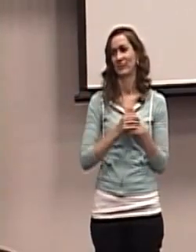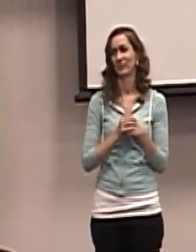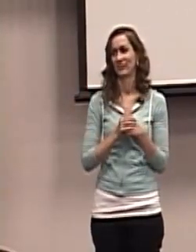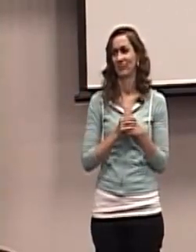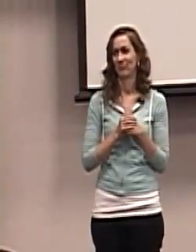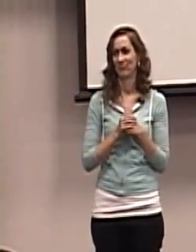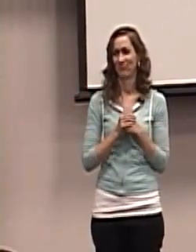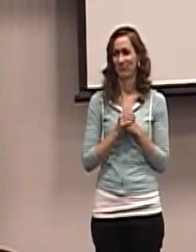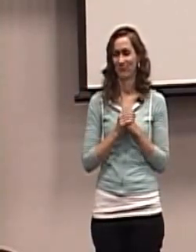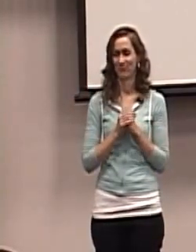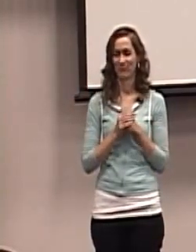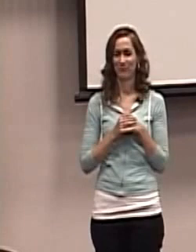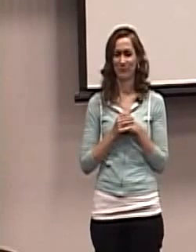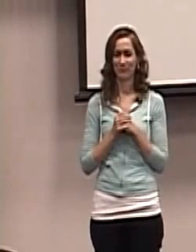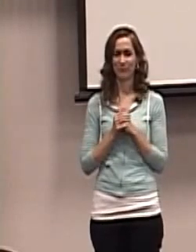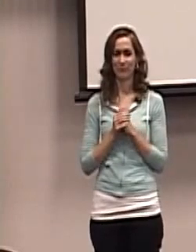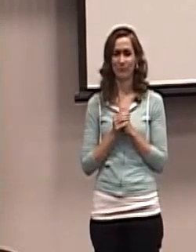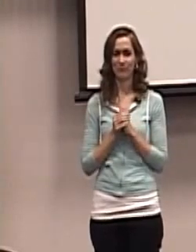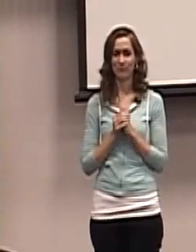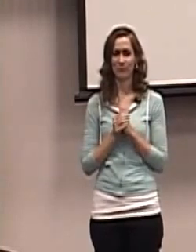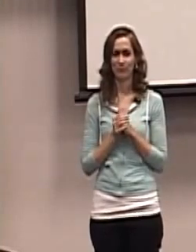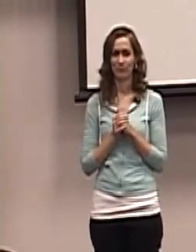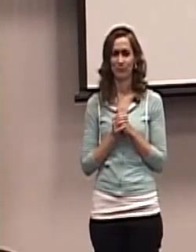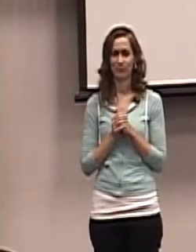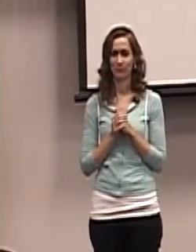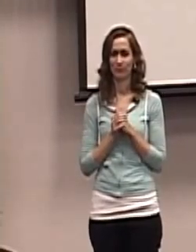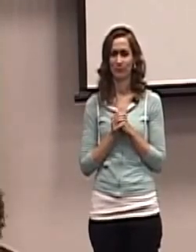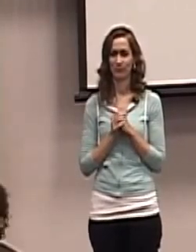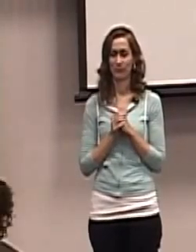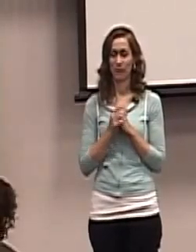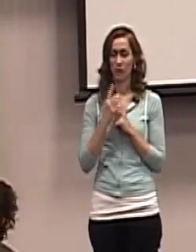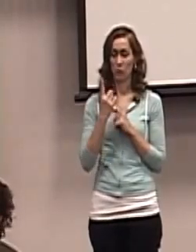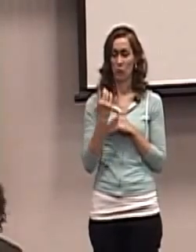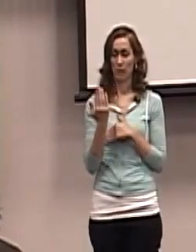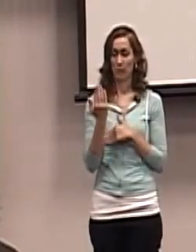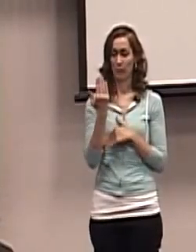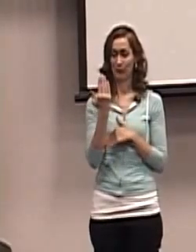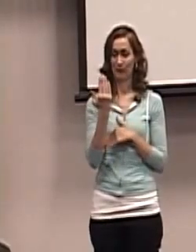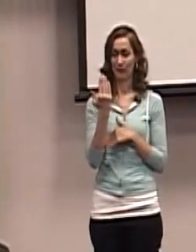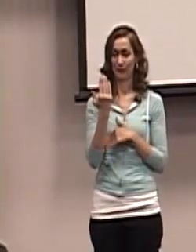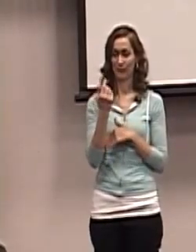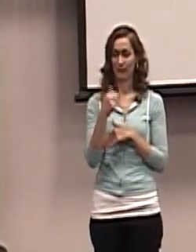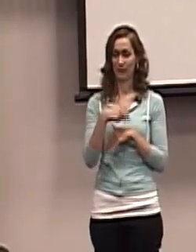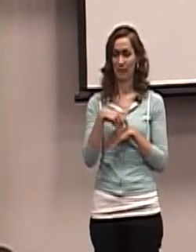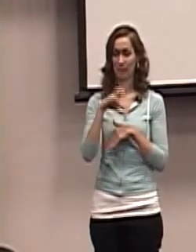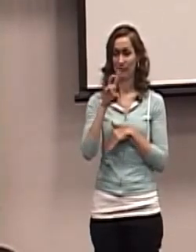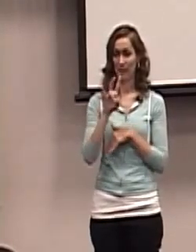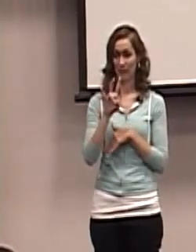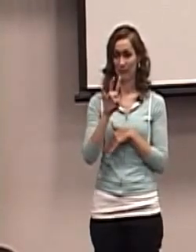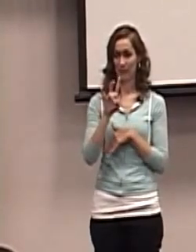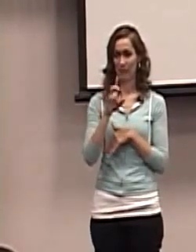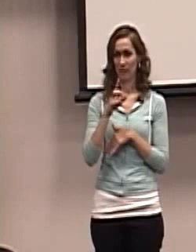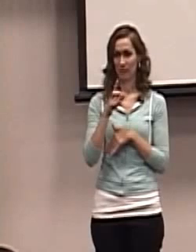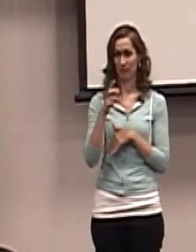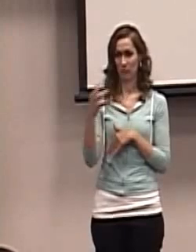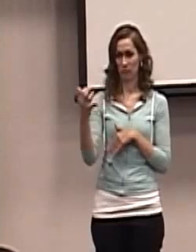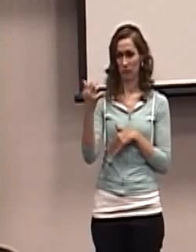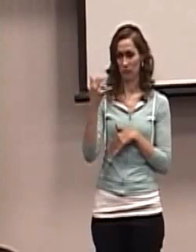adventures, but one morning at about 7 o'clock, I got a